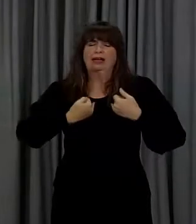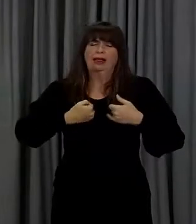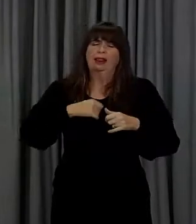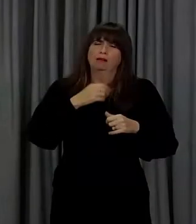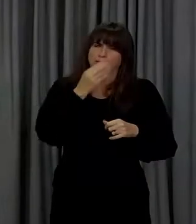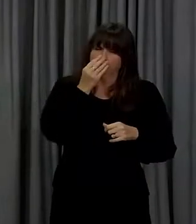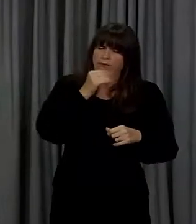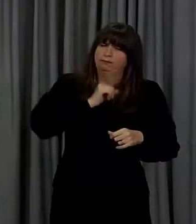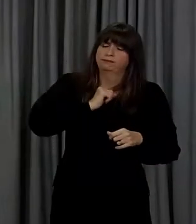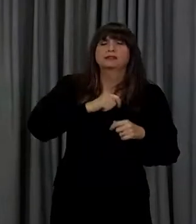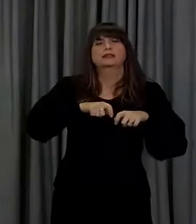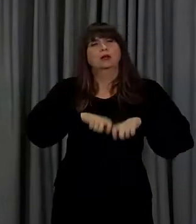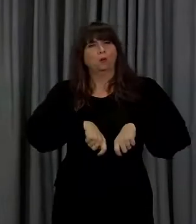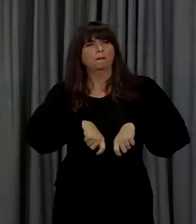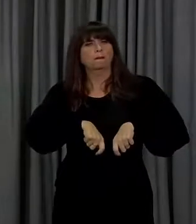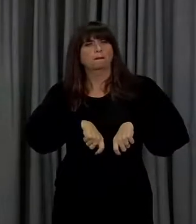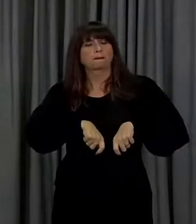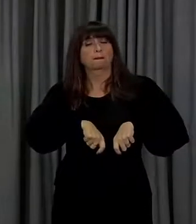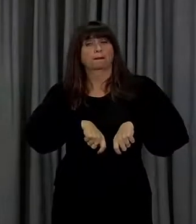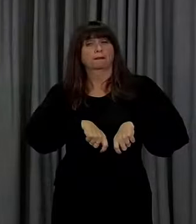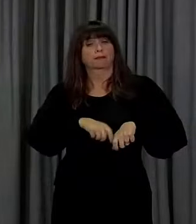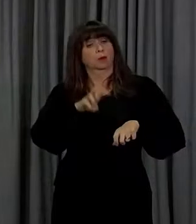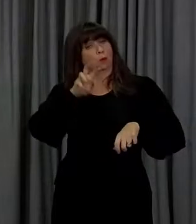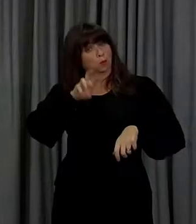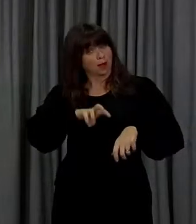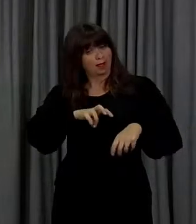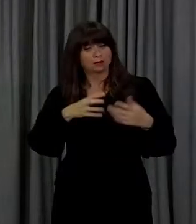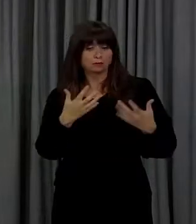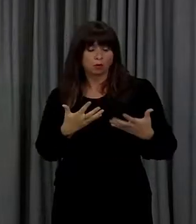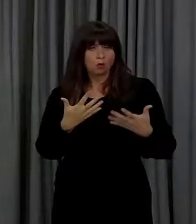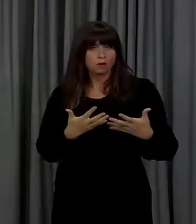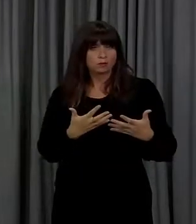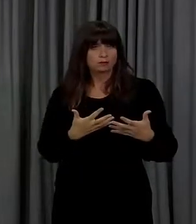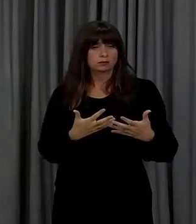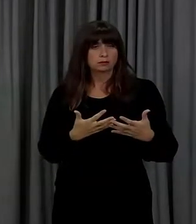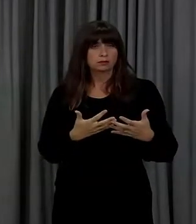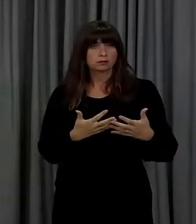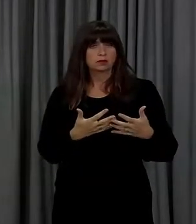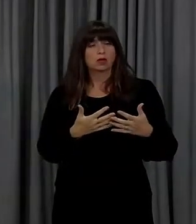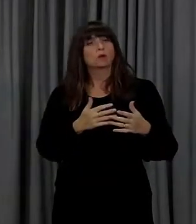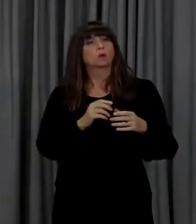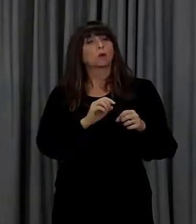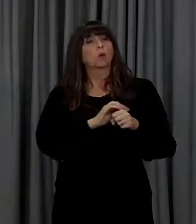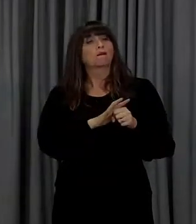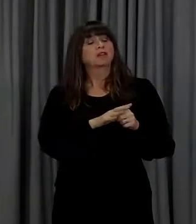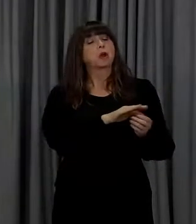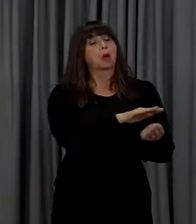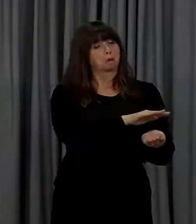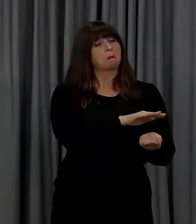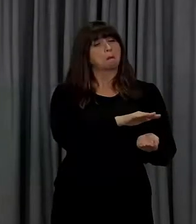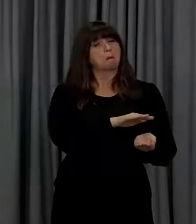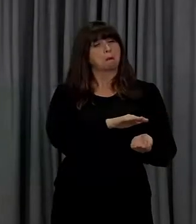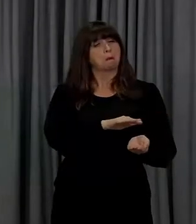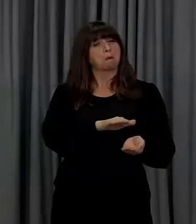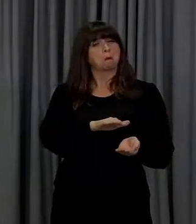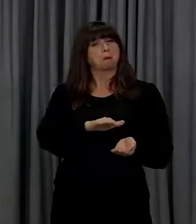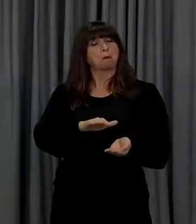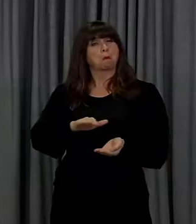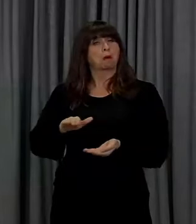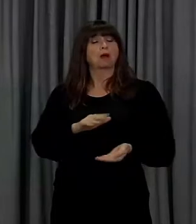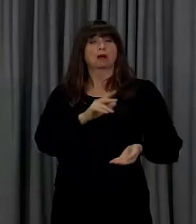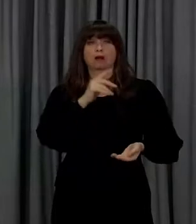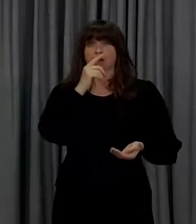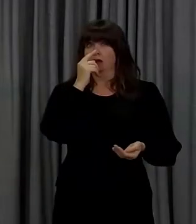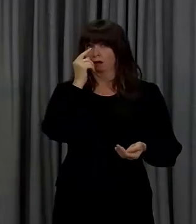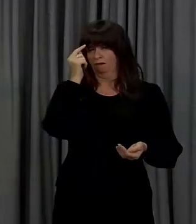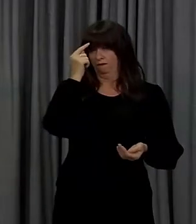ill. I want to reassure you, Wales currently remains in a COVID stable position. This means that while we can expect